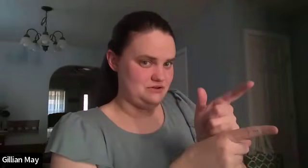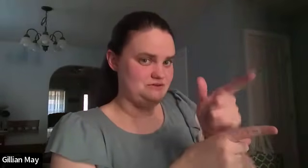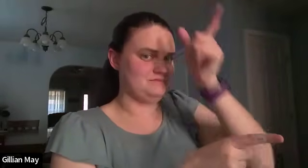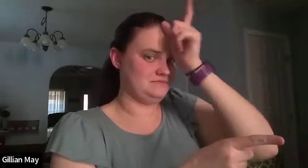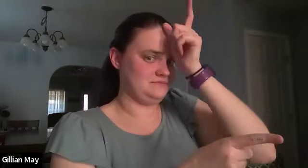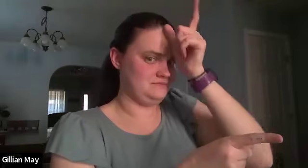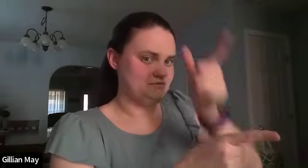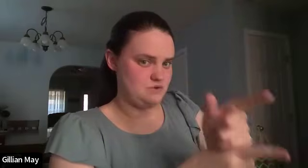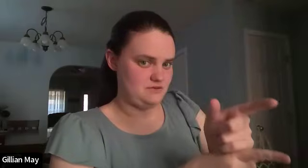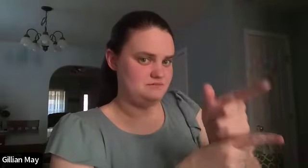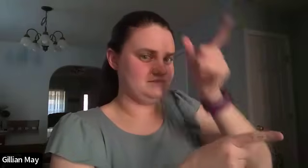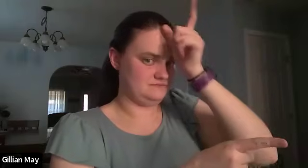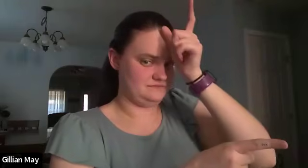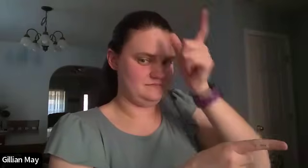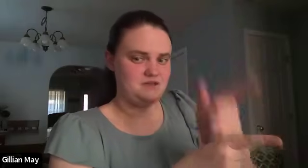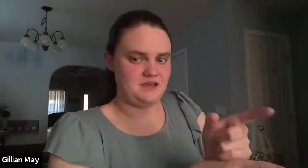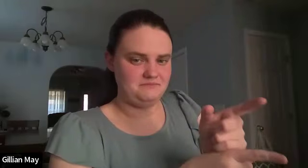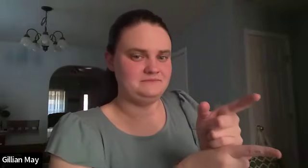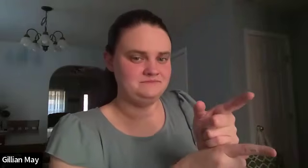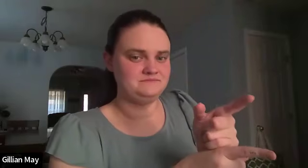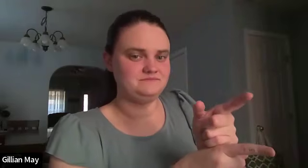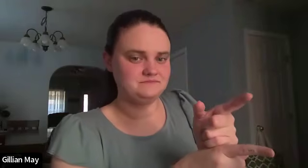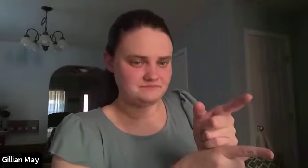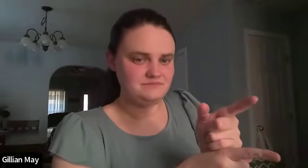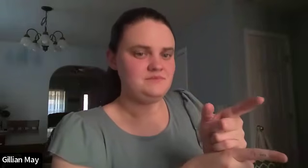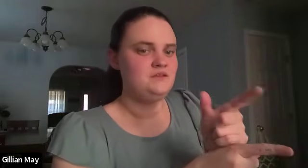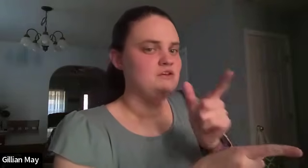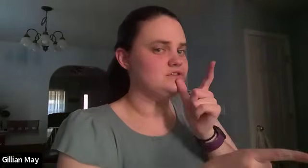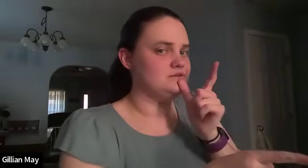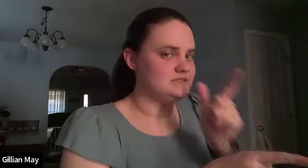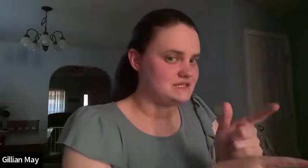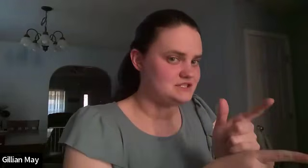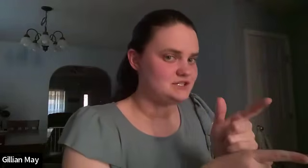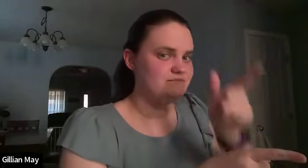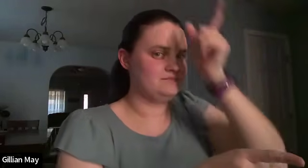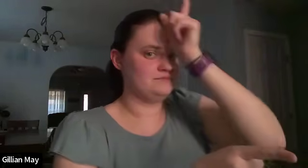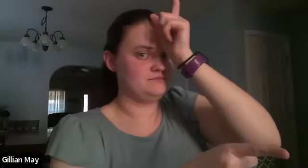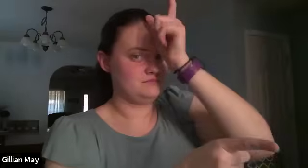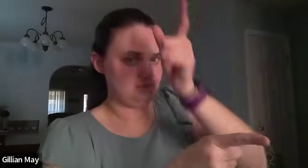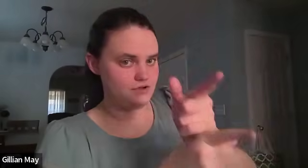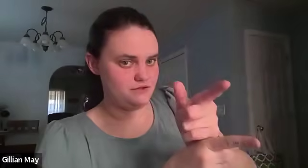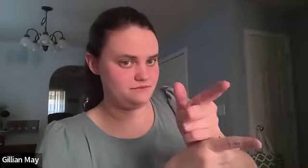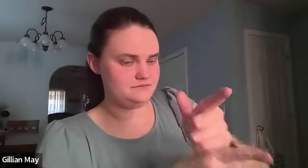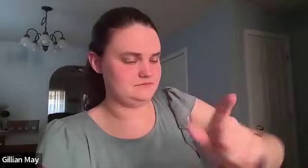brother, brother. Okay? So sister, brother.